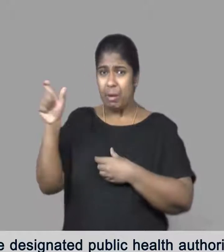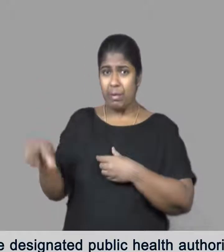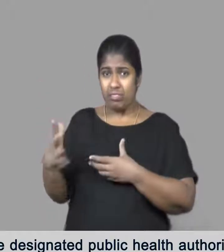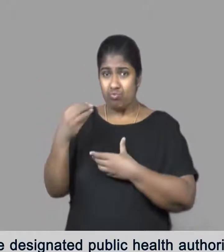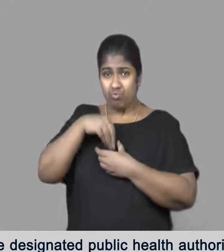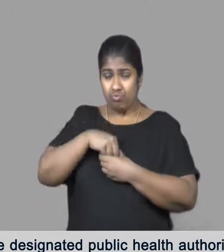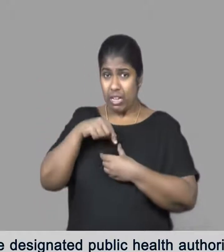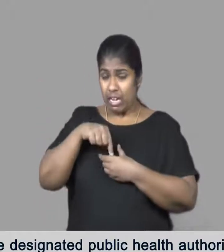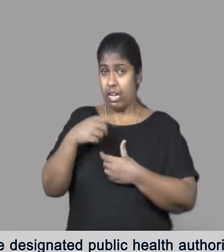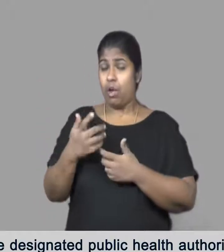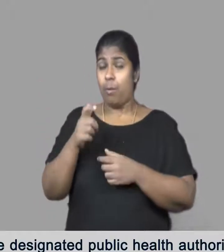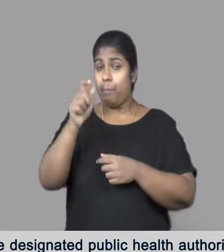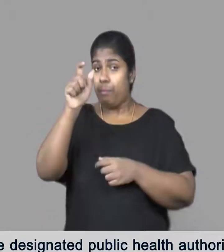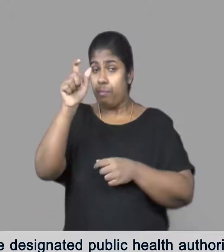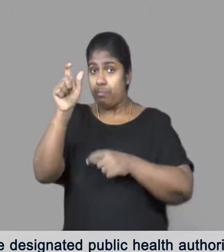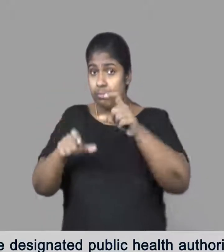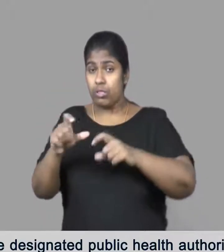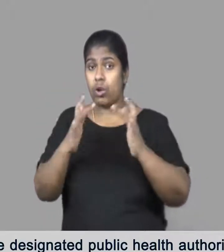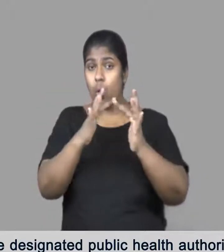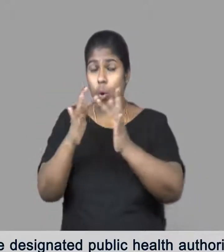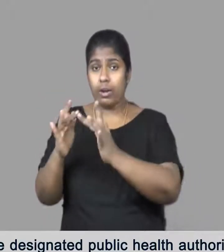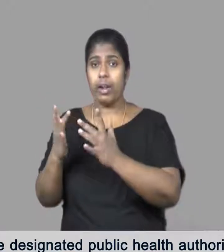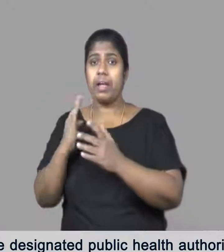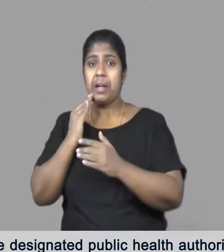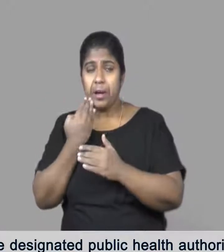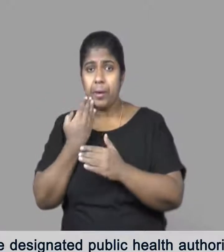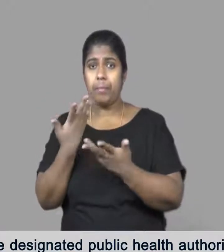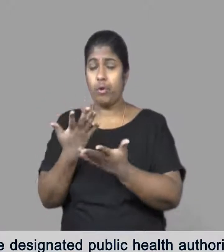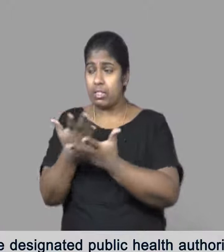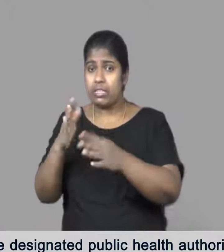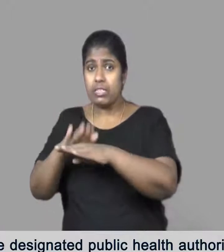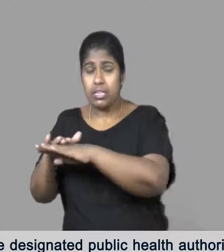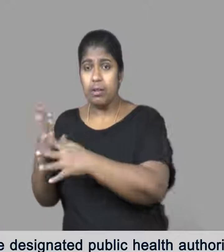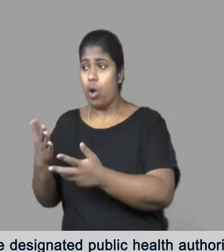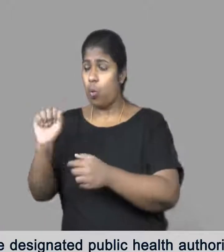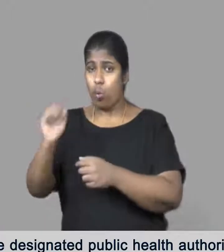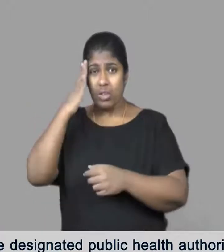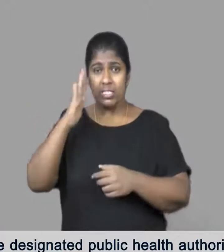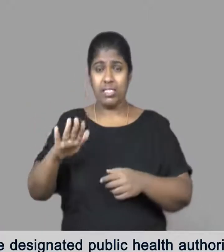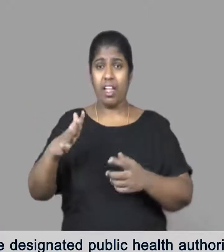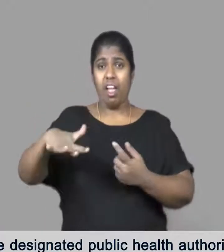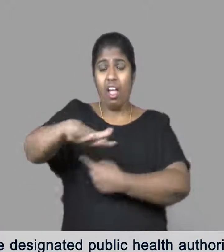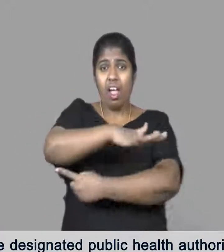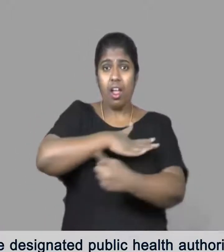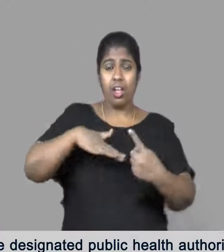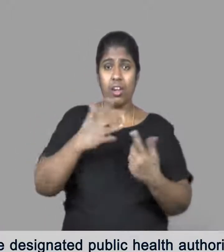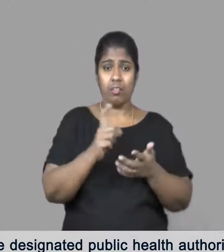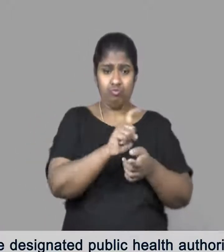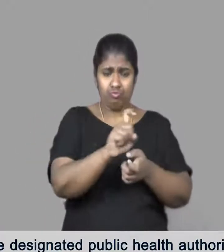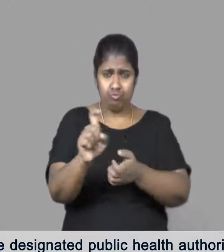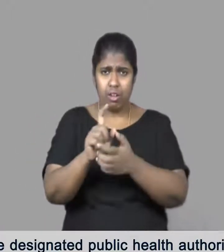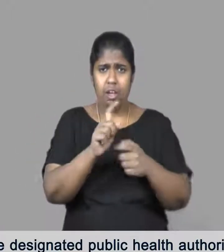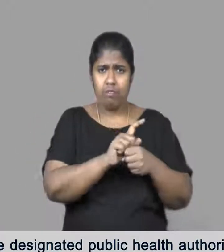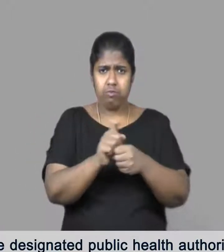his or her contacts and need for disinfection.